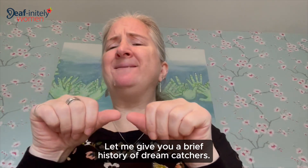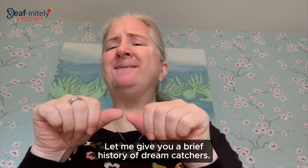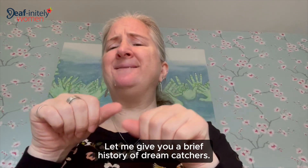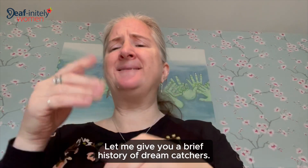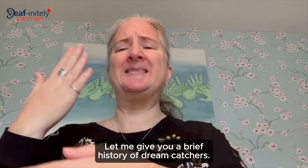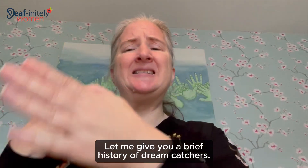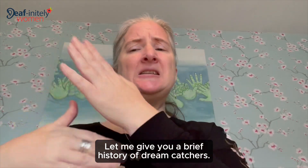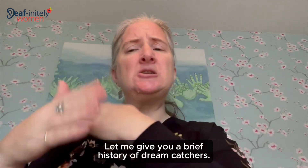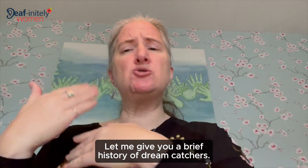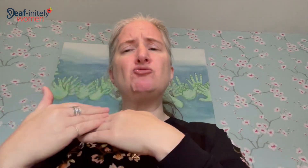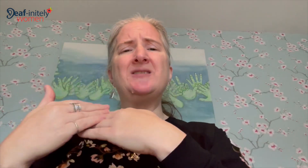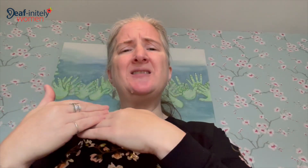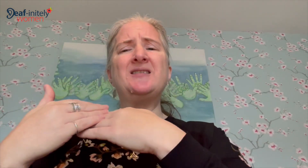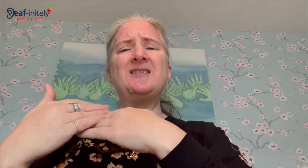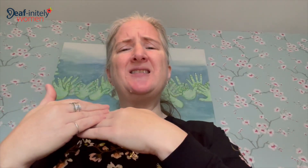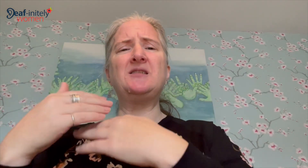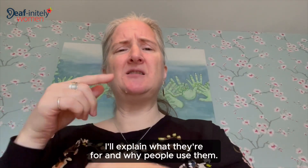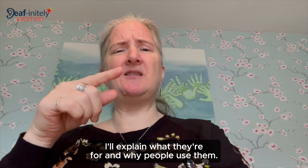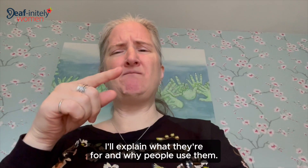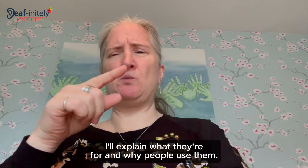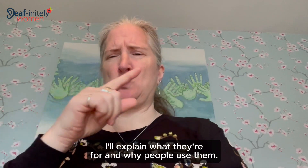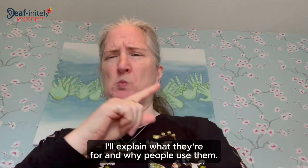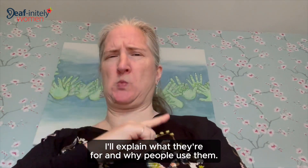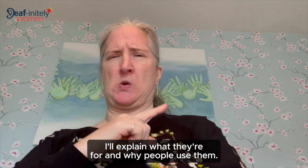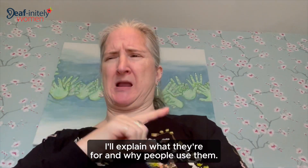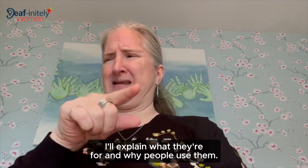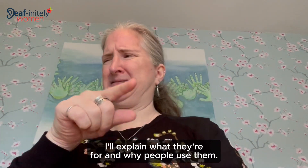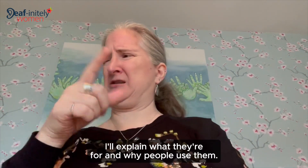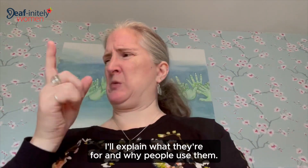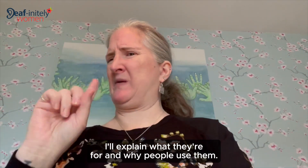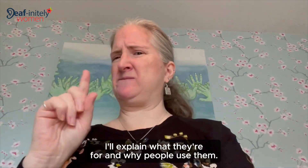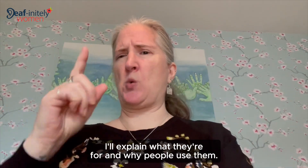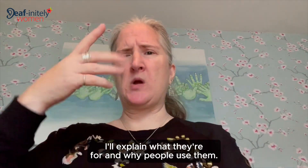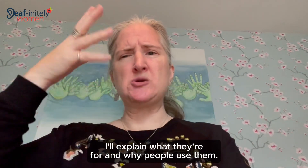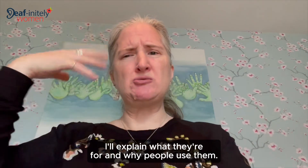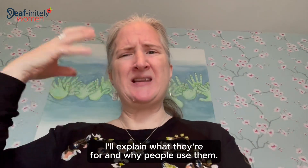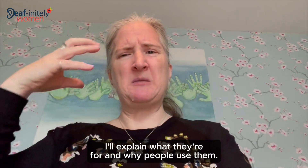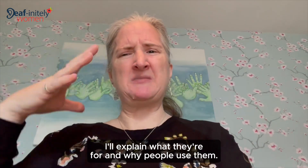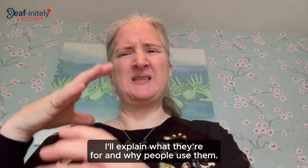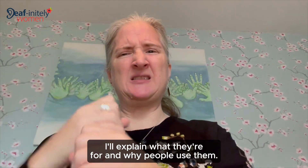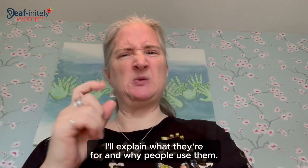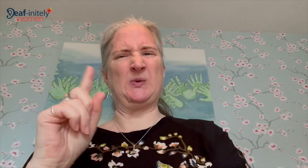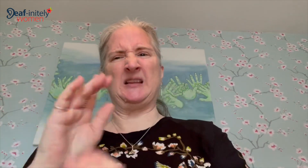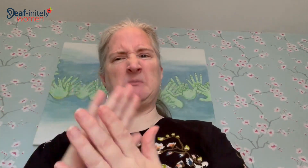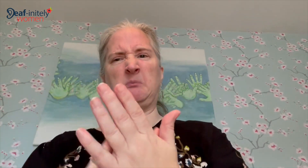dream catchers. I'll explain what they're for and why people use them.